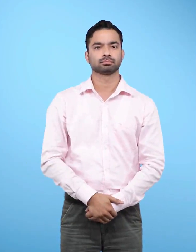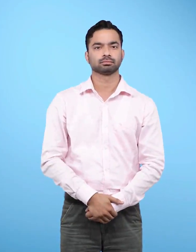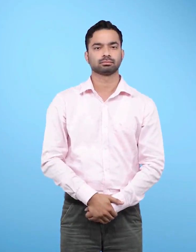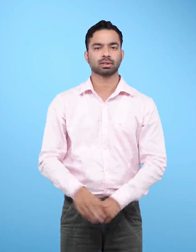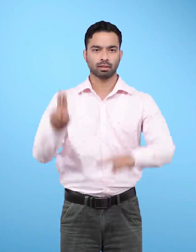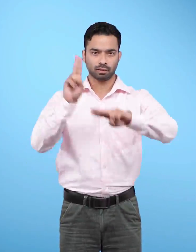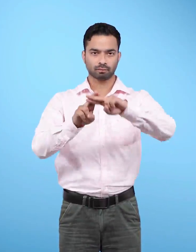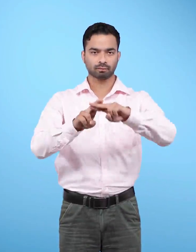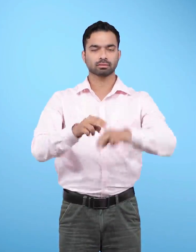F.